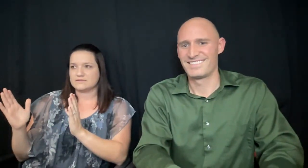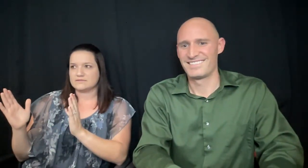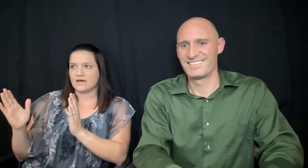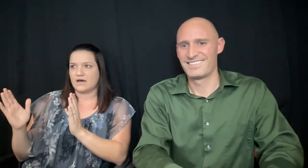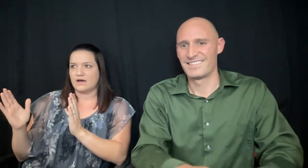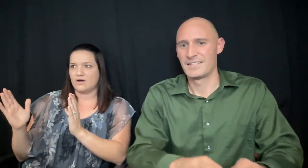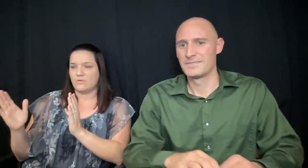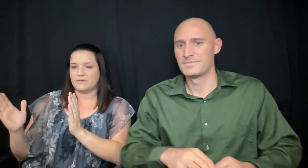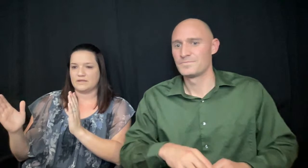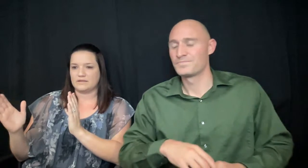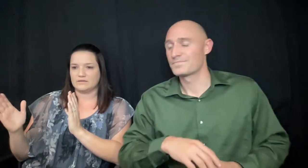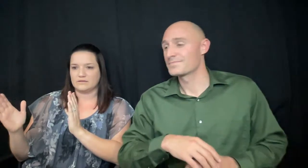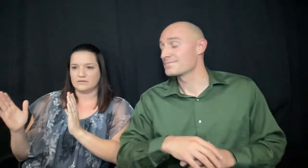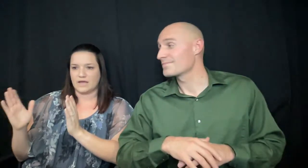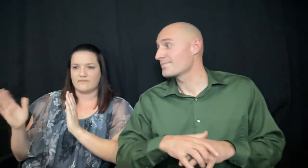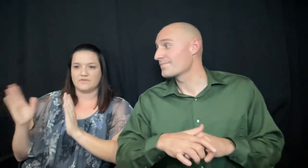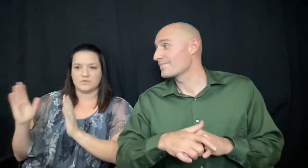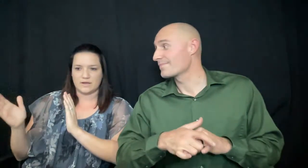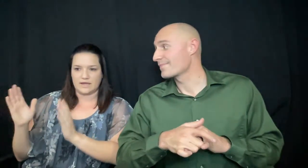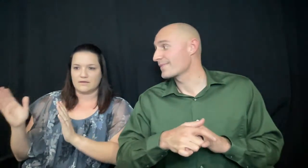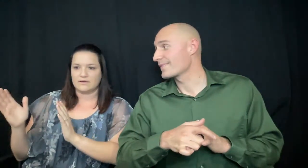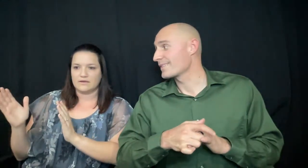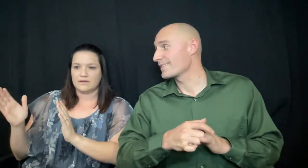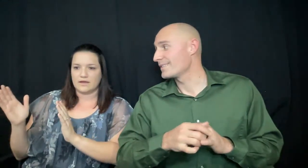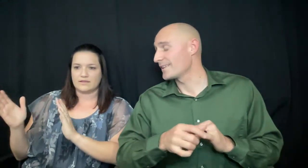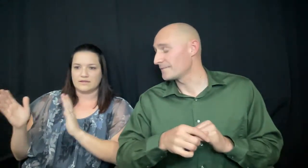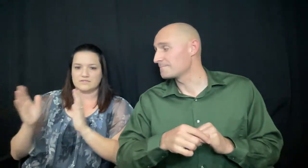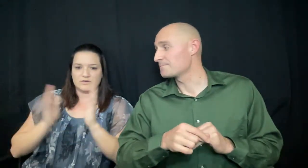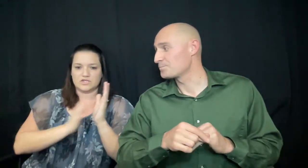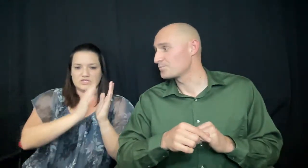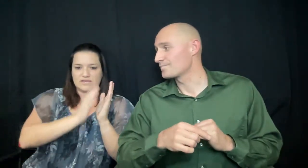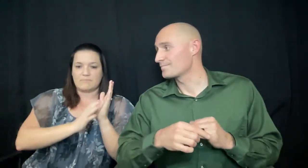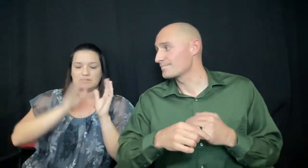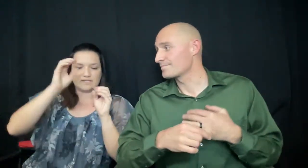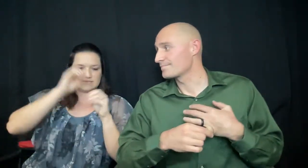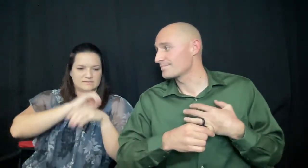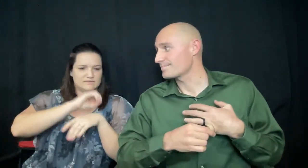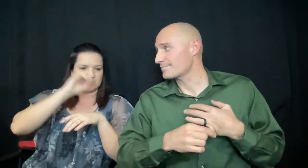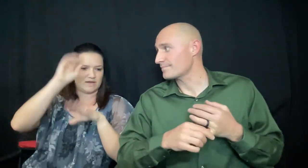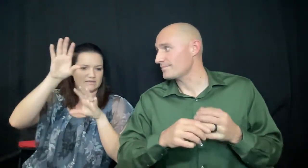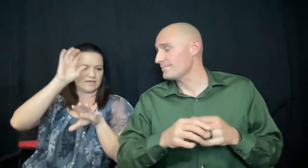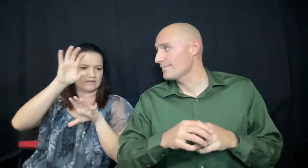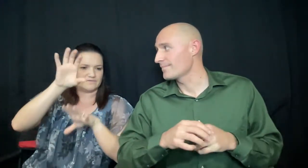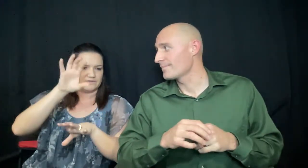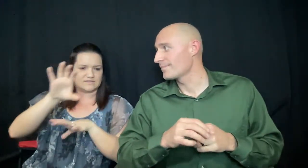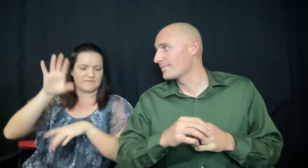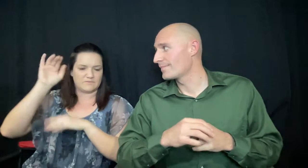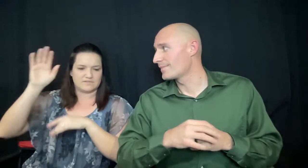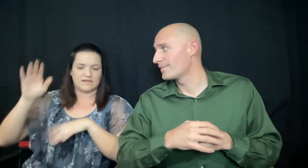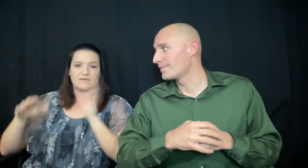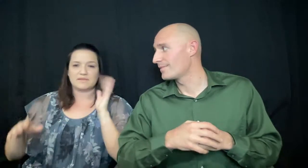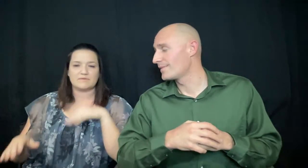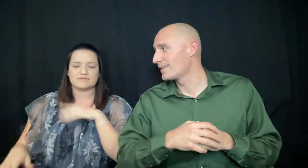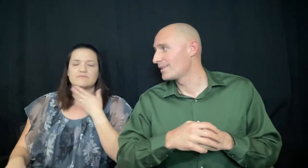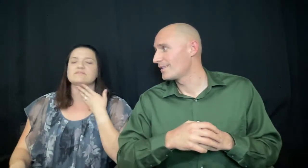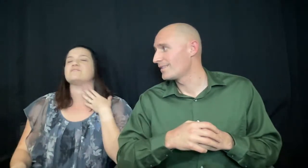was open live Q&A. And then, so it just, plus you had like different stuff that would tonight, but that was a lot of